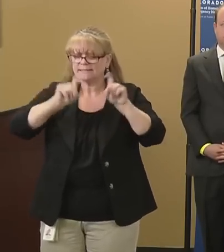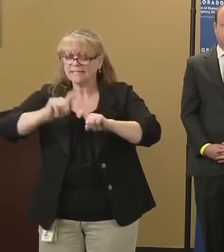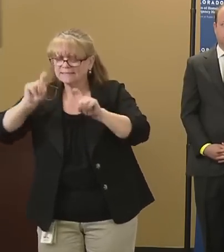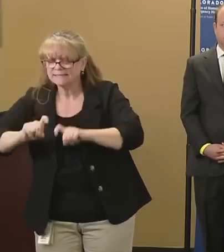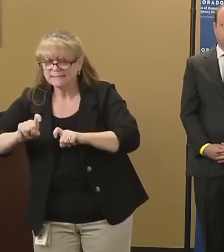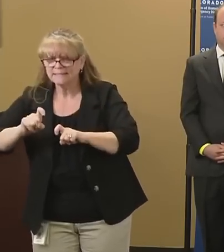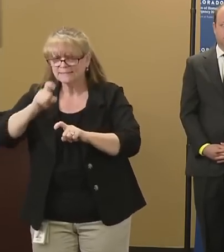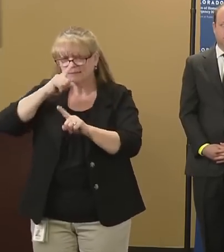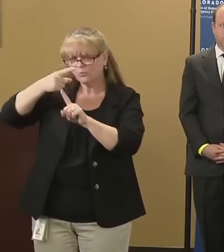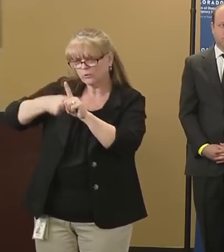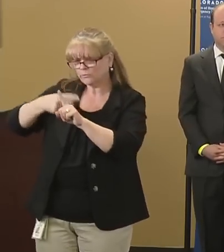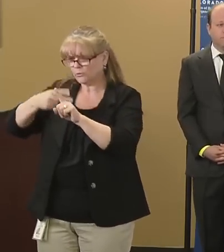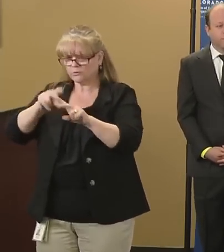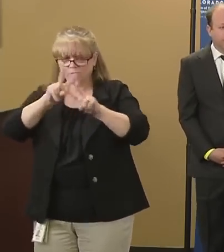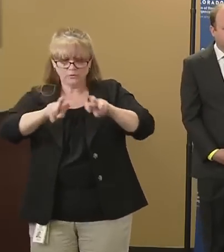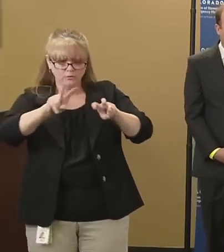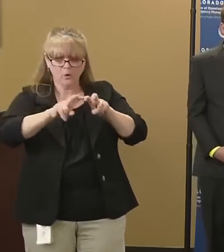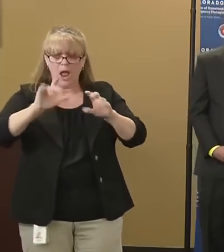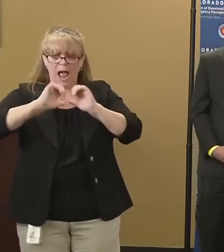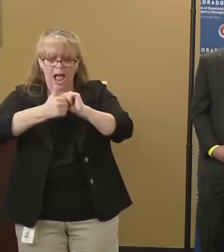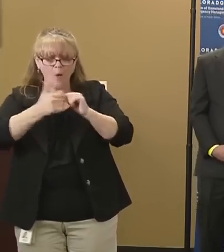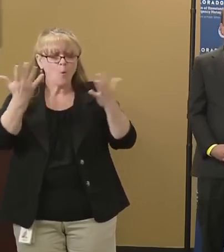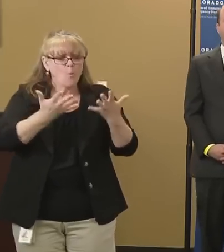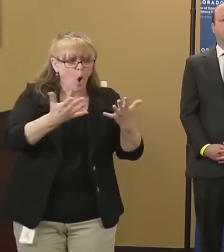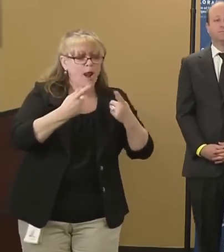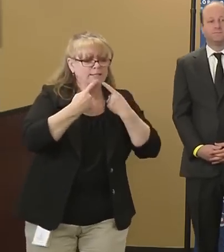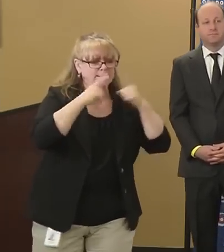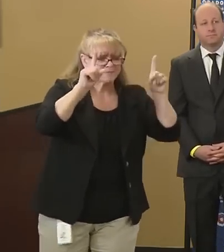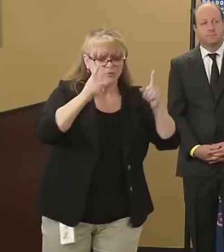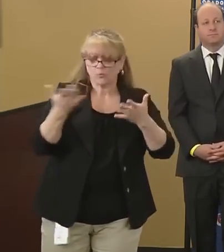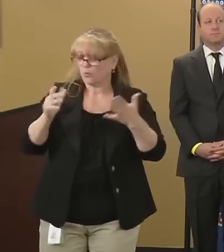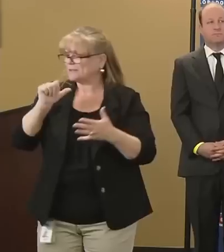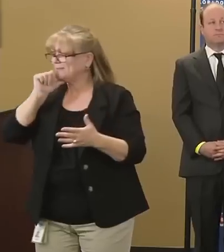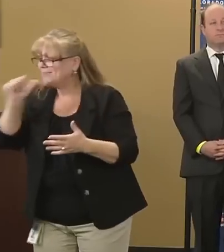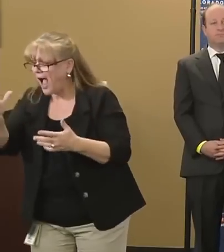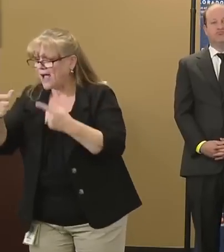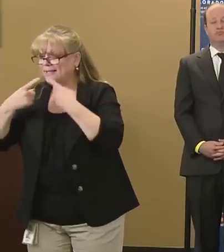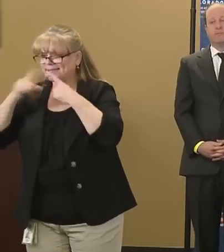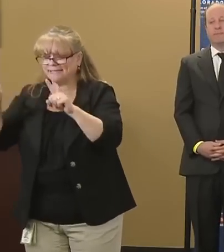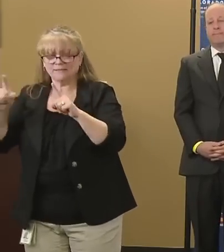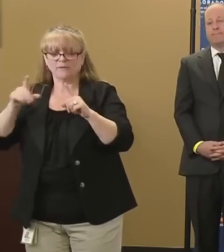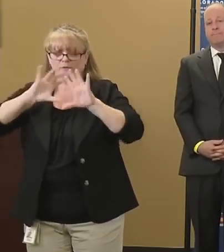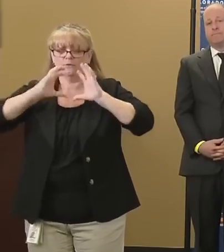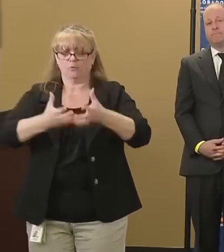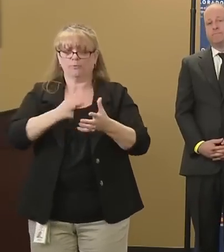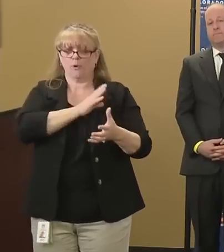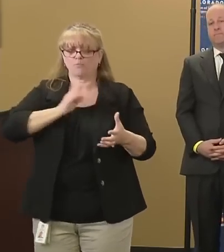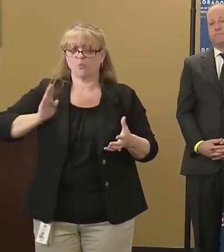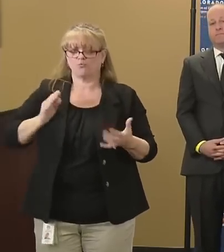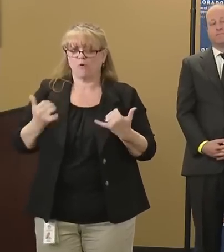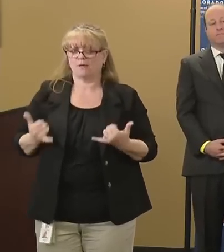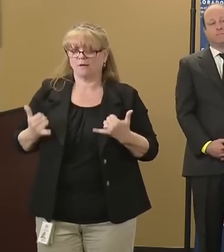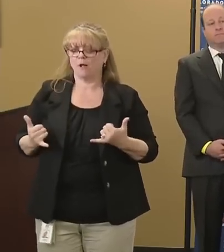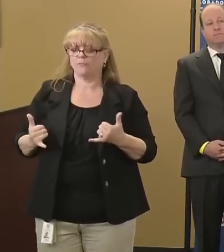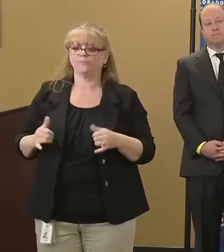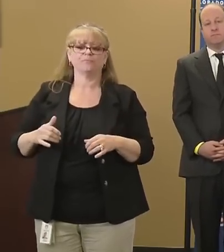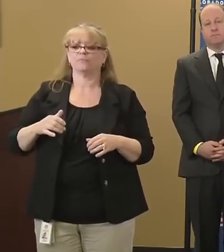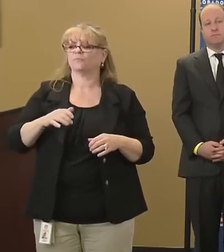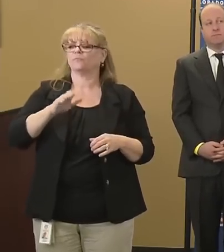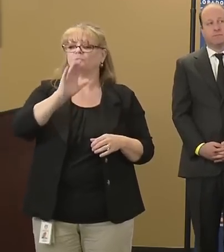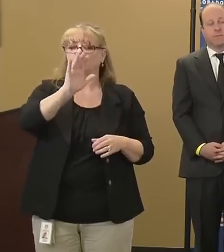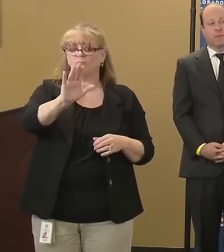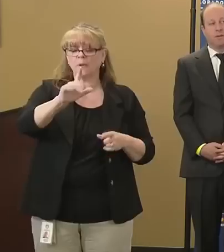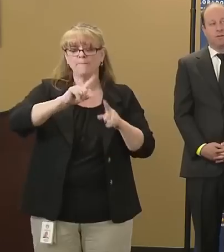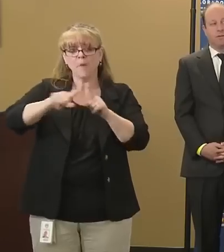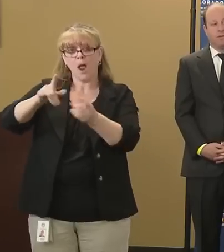right treatments. So there are things we're doing. They're not medications, but there are things that we're doing to effectively